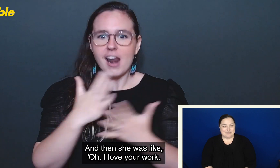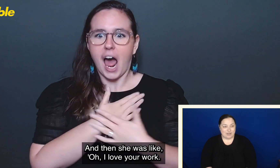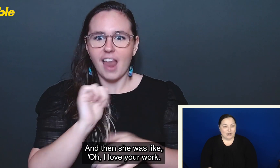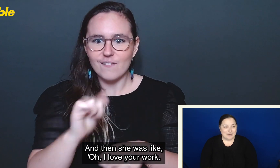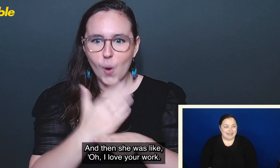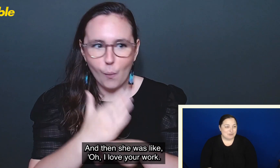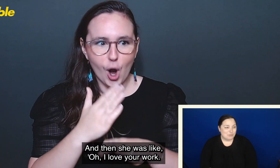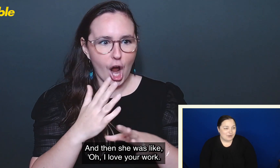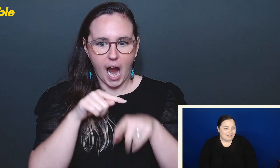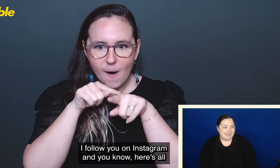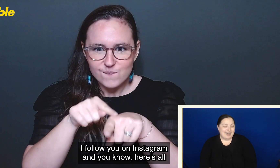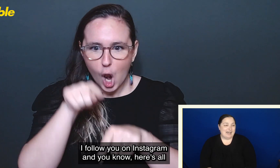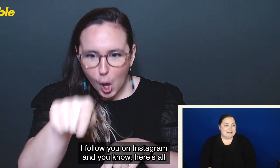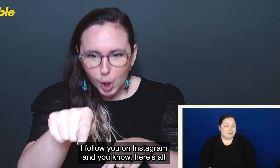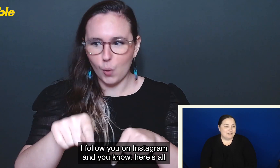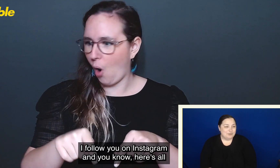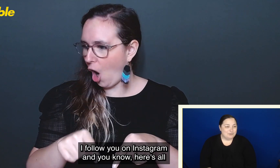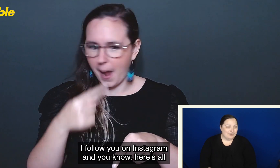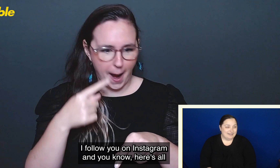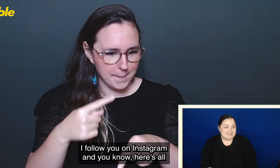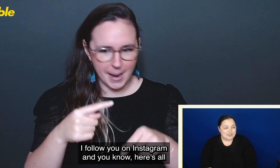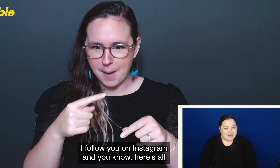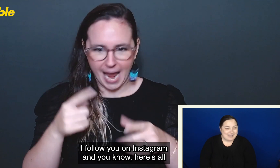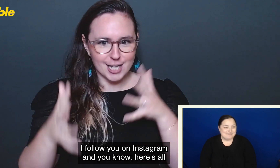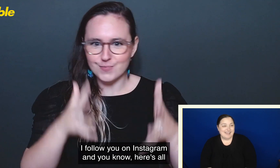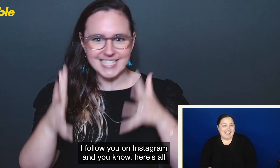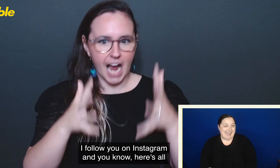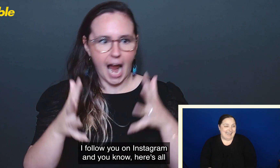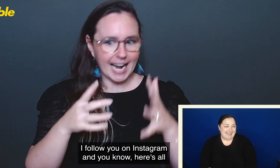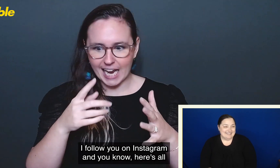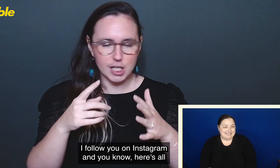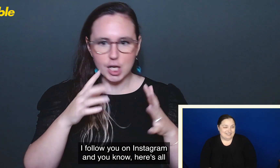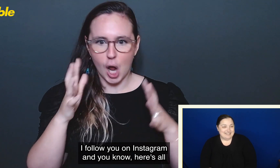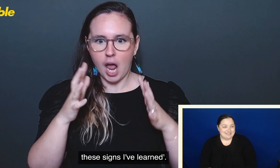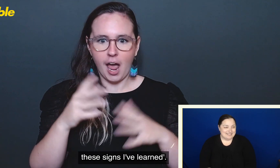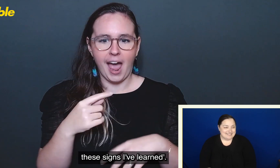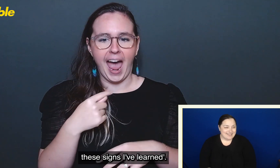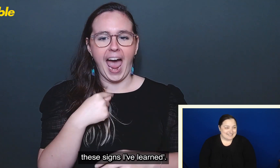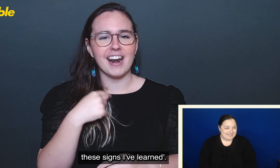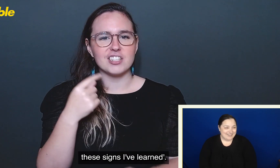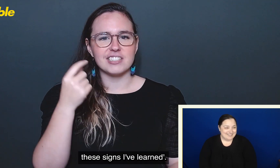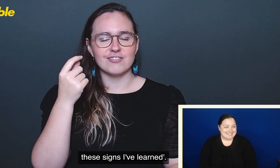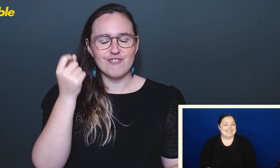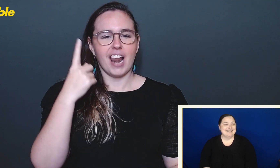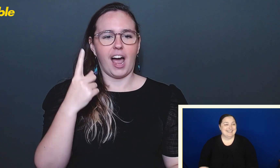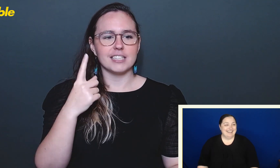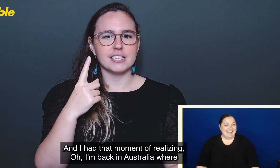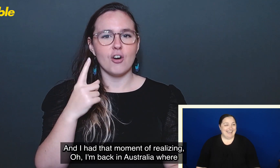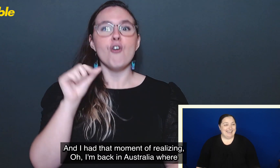then she was like, oh, I love your work. I follow you on Instagram. And here's all these signs I've